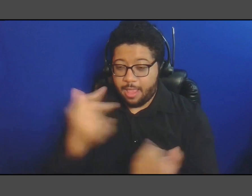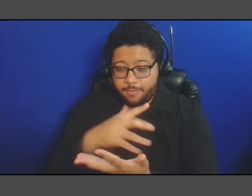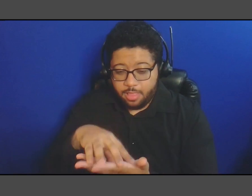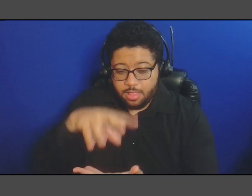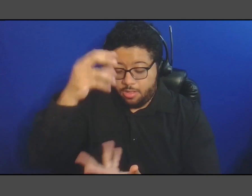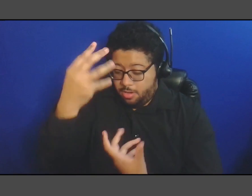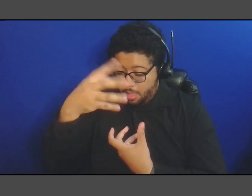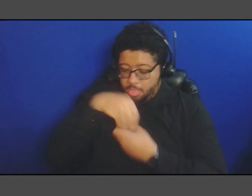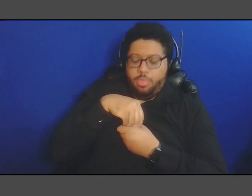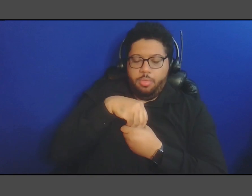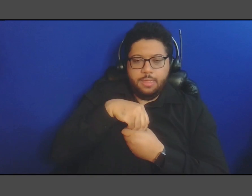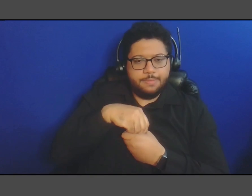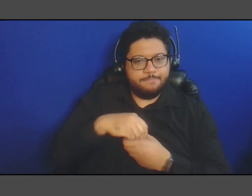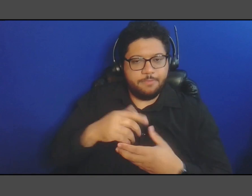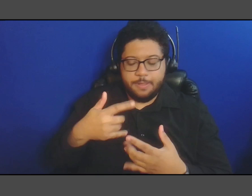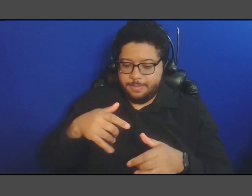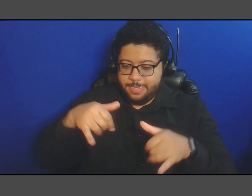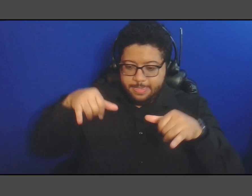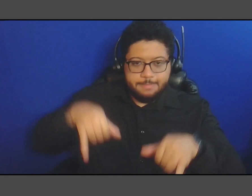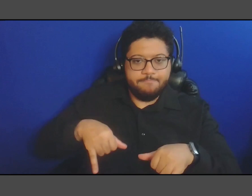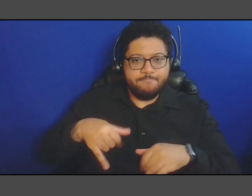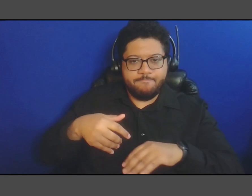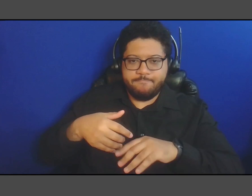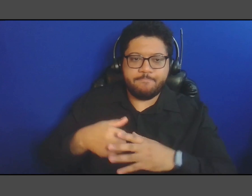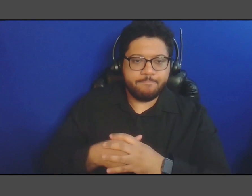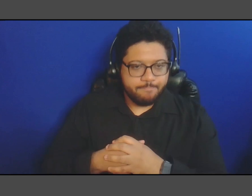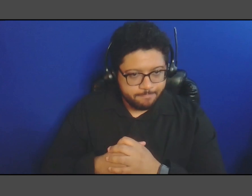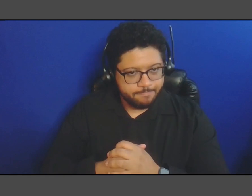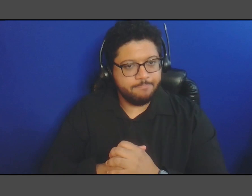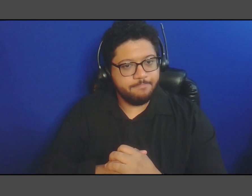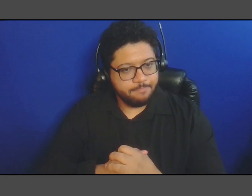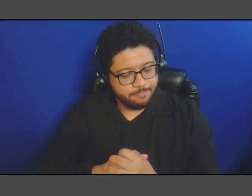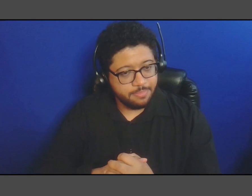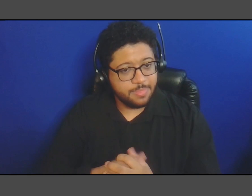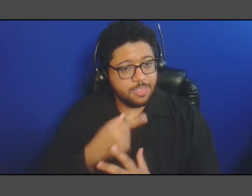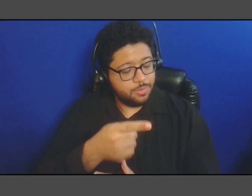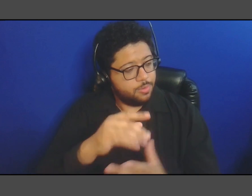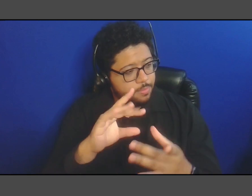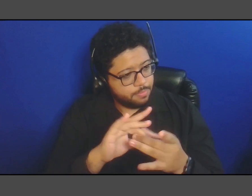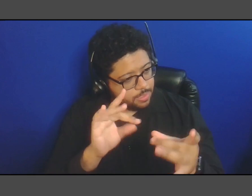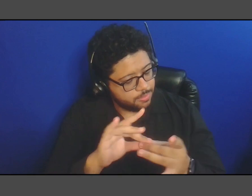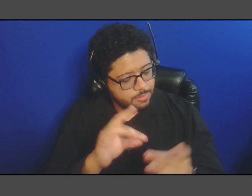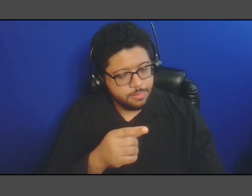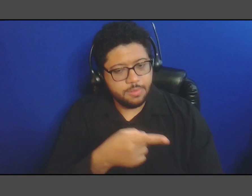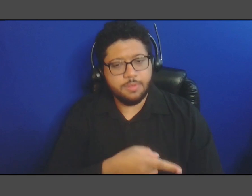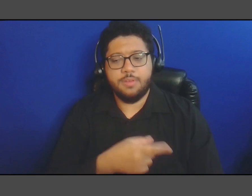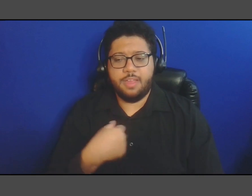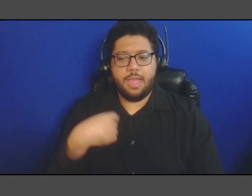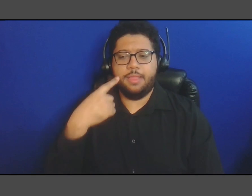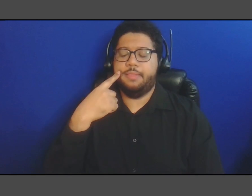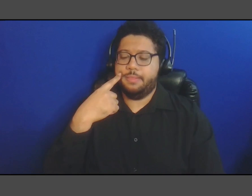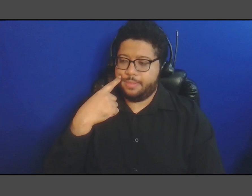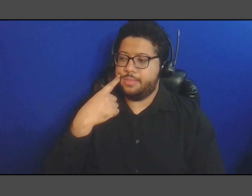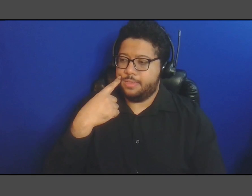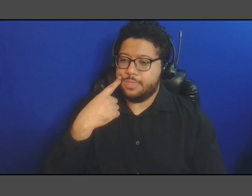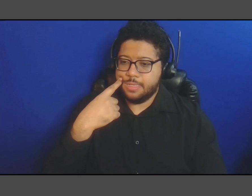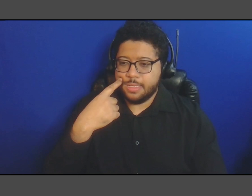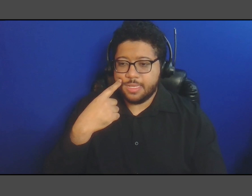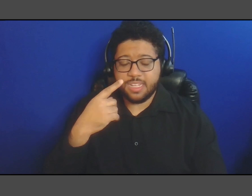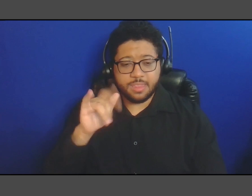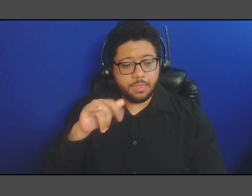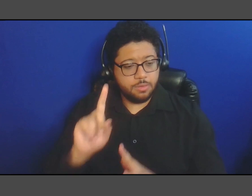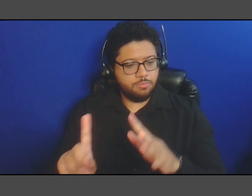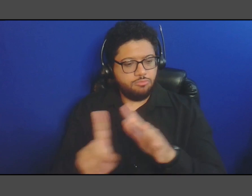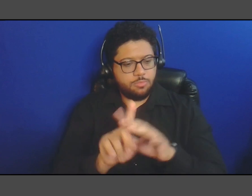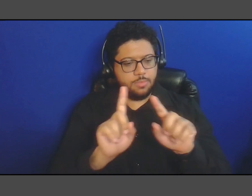I mean, when you mention that, I think it takes on many forms. And